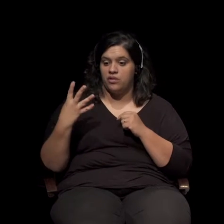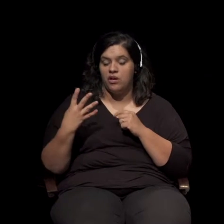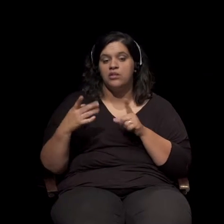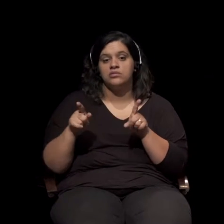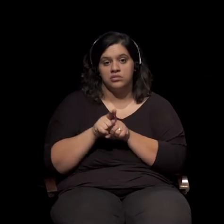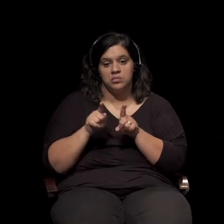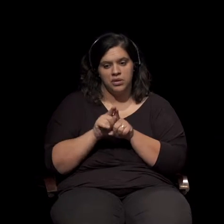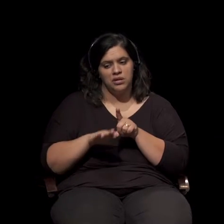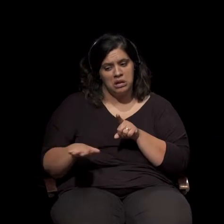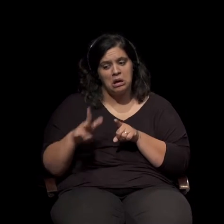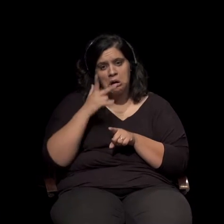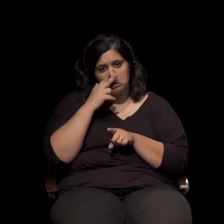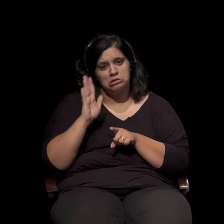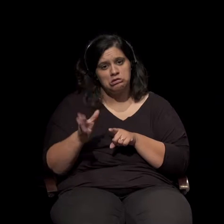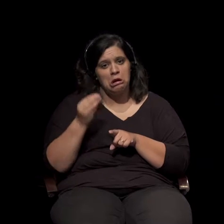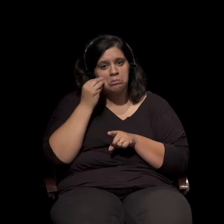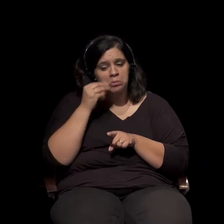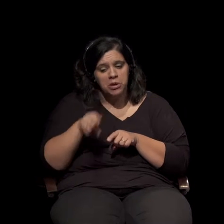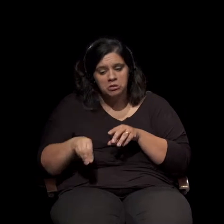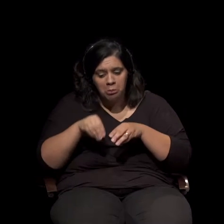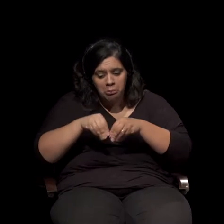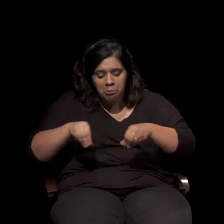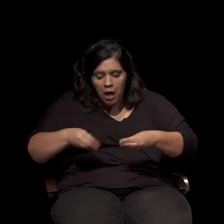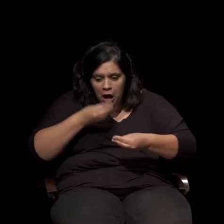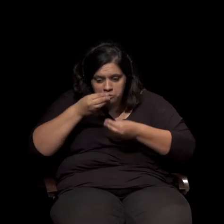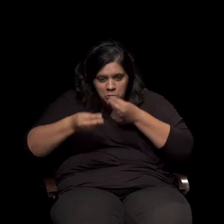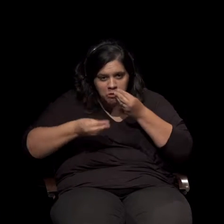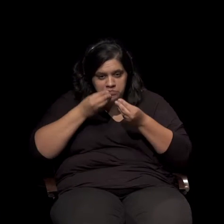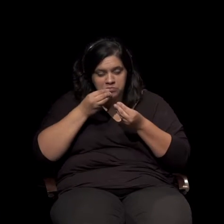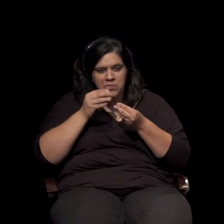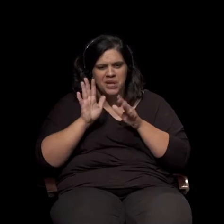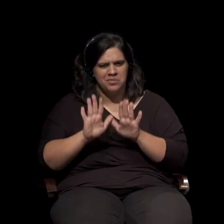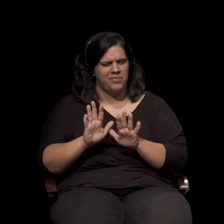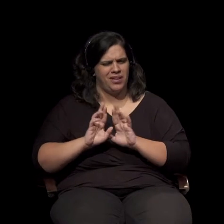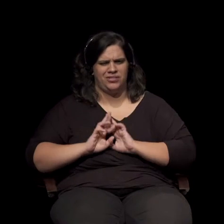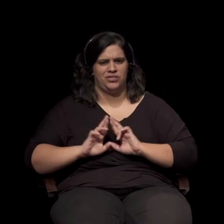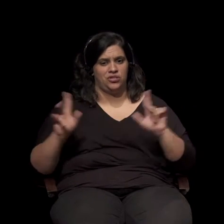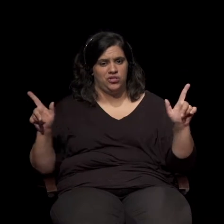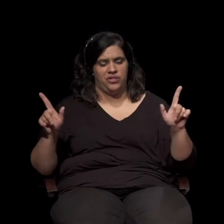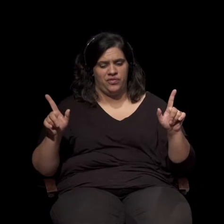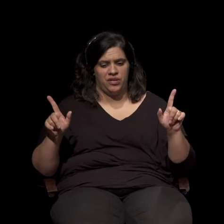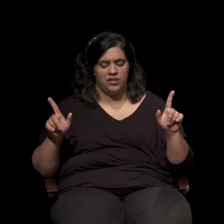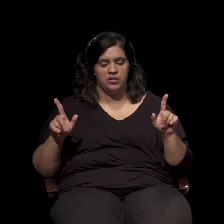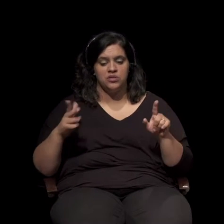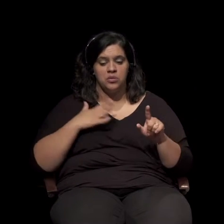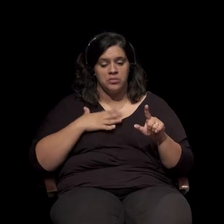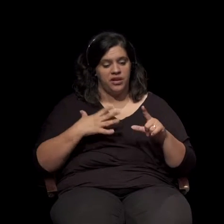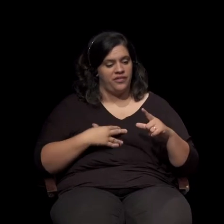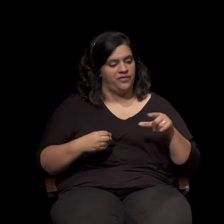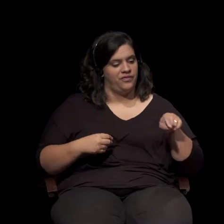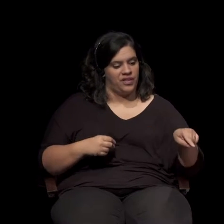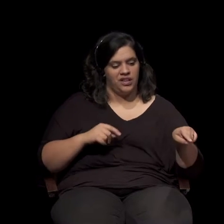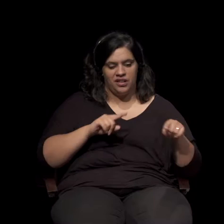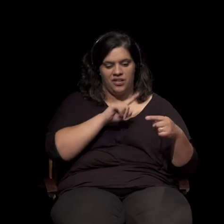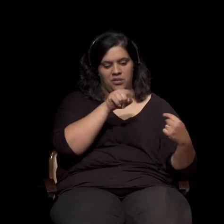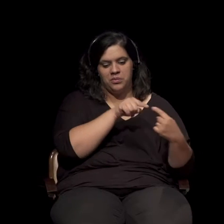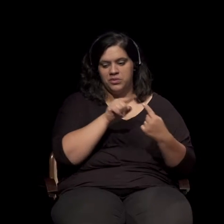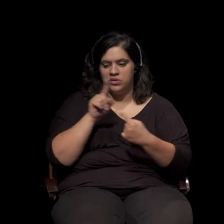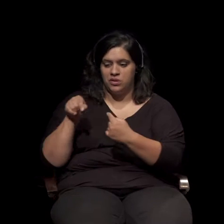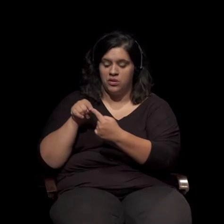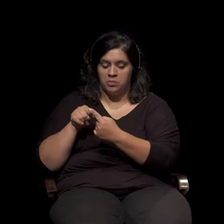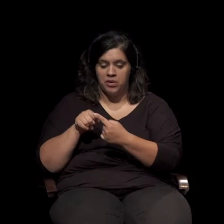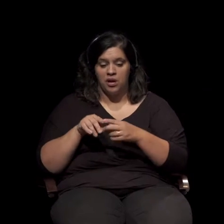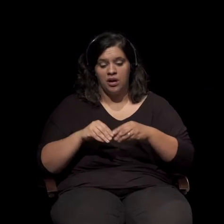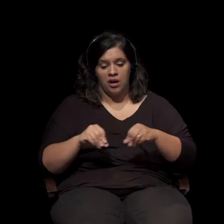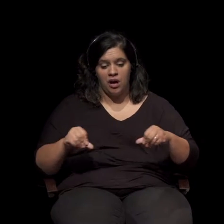sand, but for entirely different reasons than my daughter. Sand eating might have been her